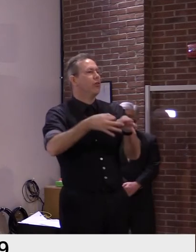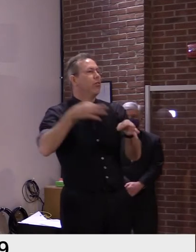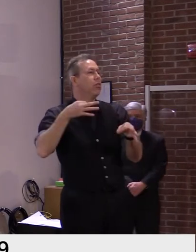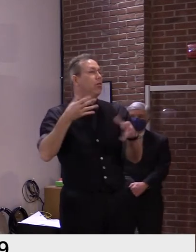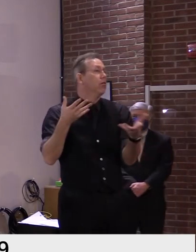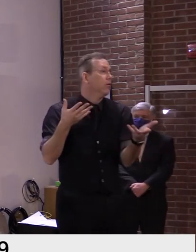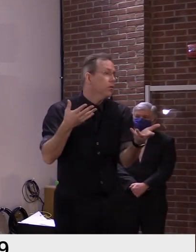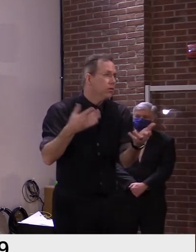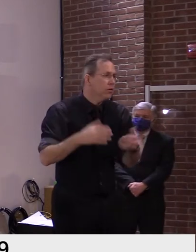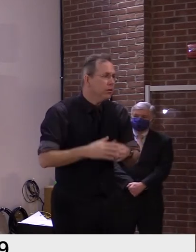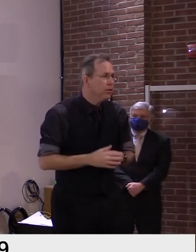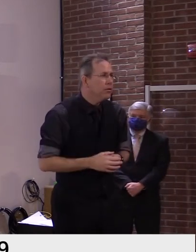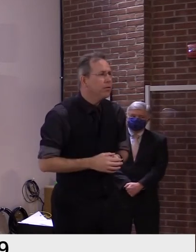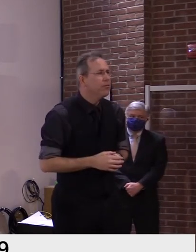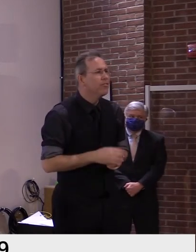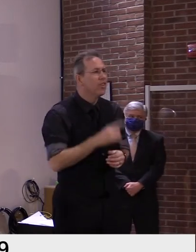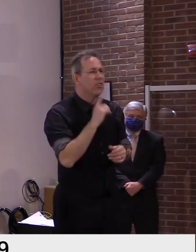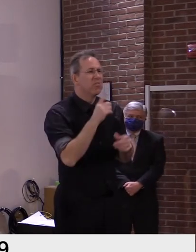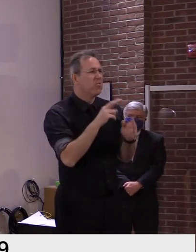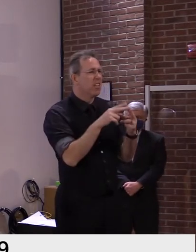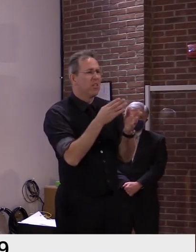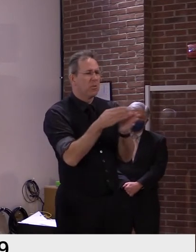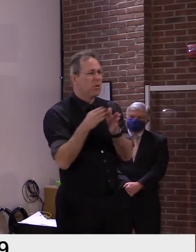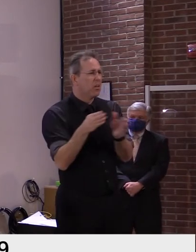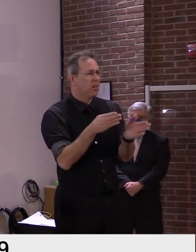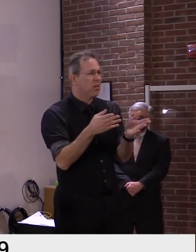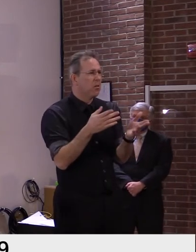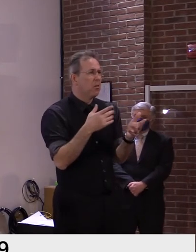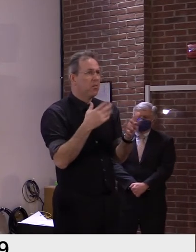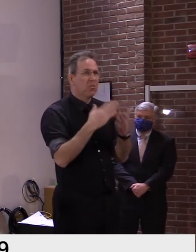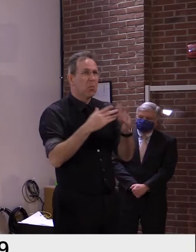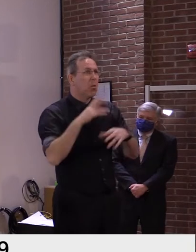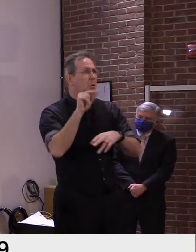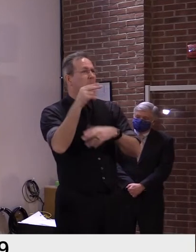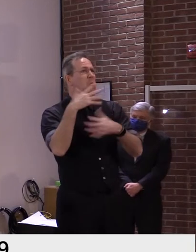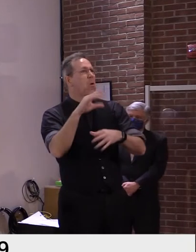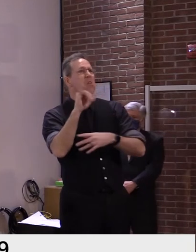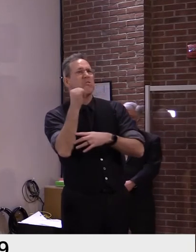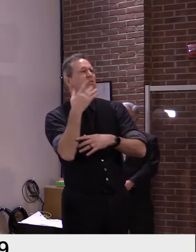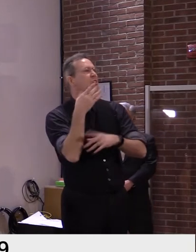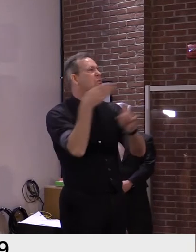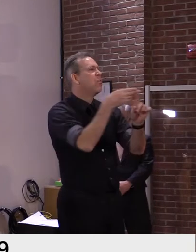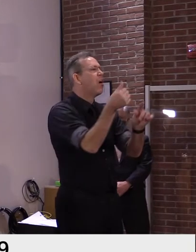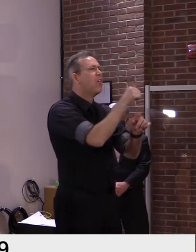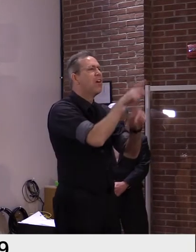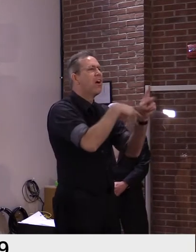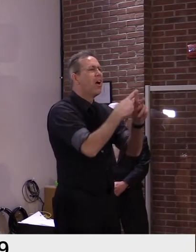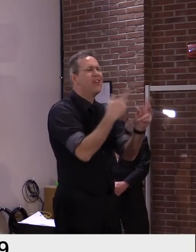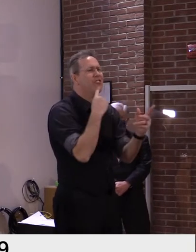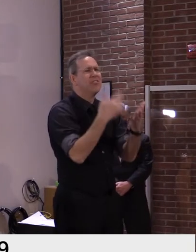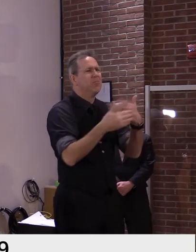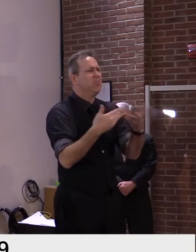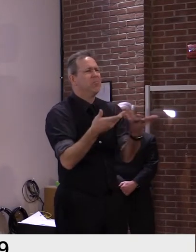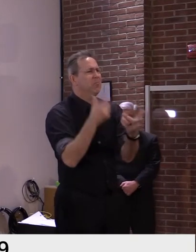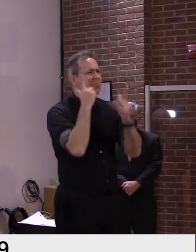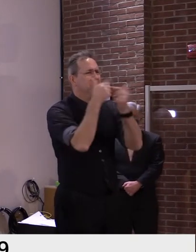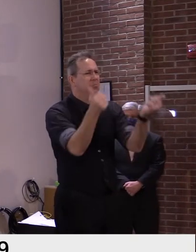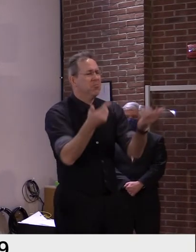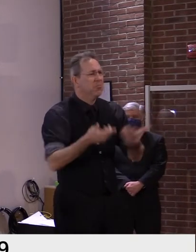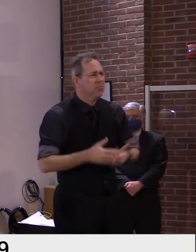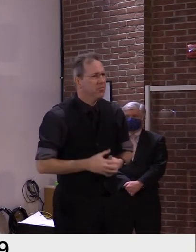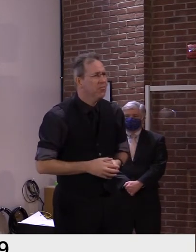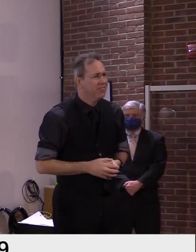equally fearful of that as I am about those, the acceptance. I think there's quite a few people who I've spoken